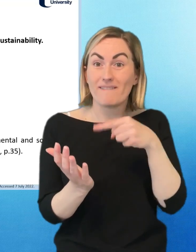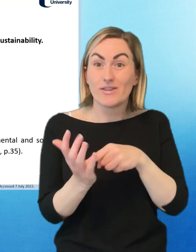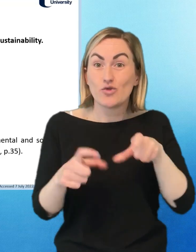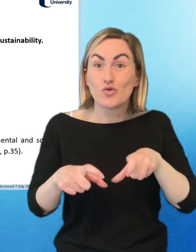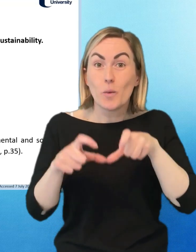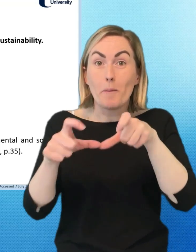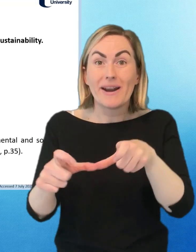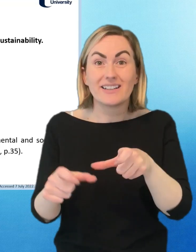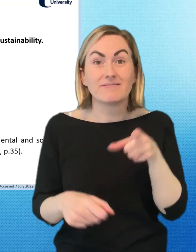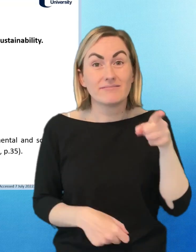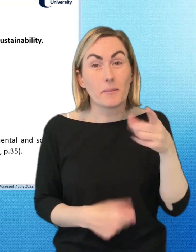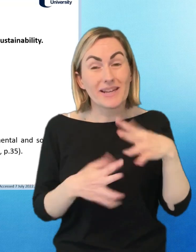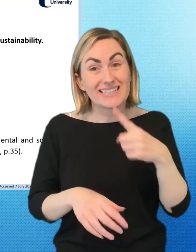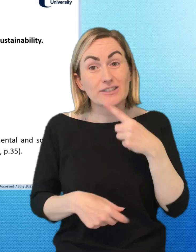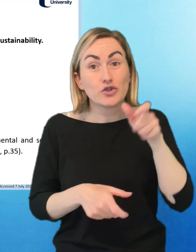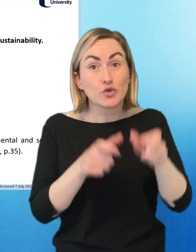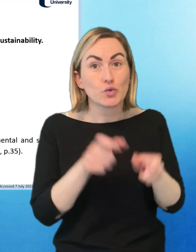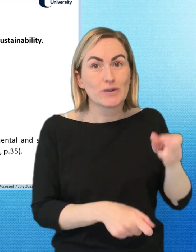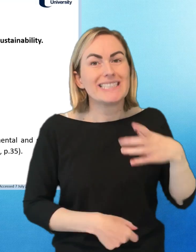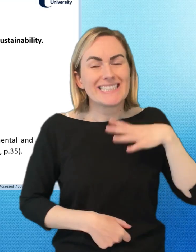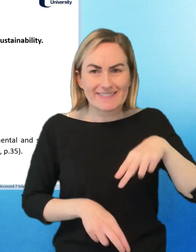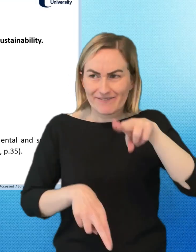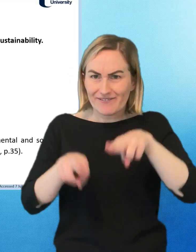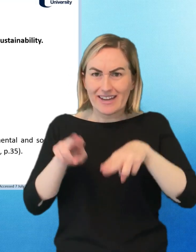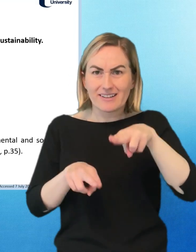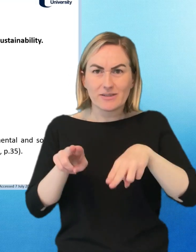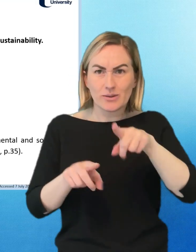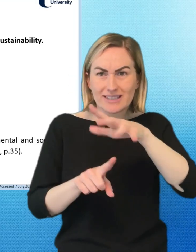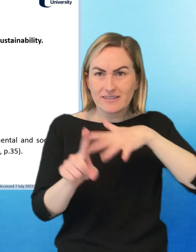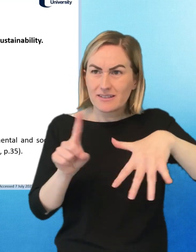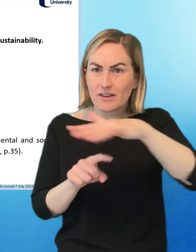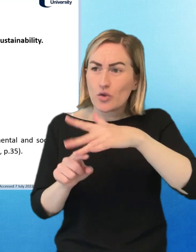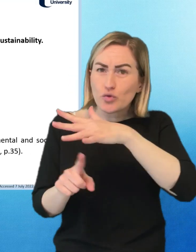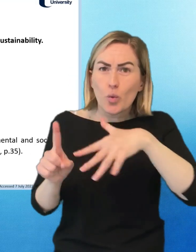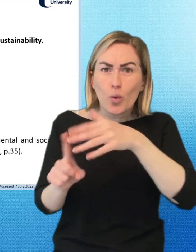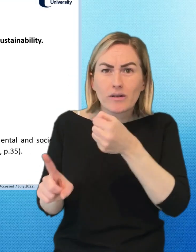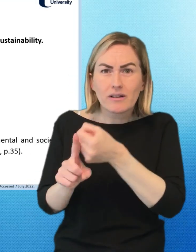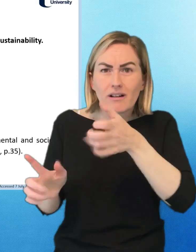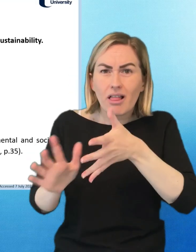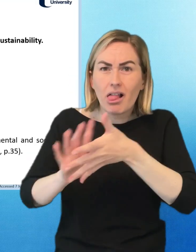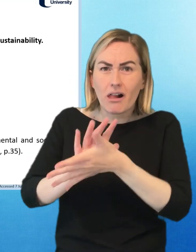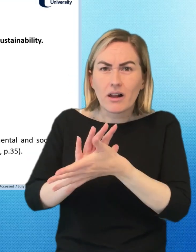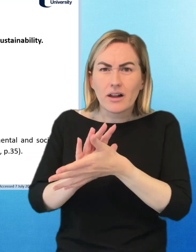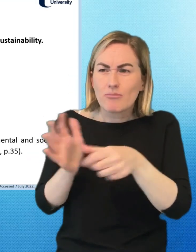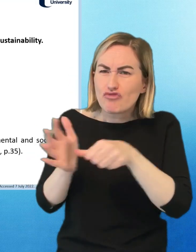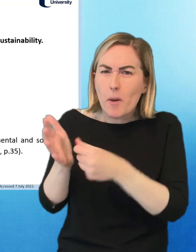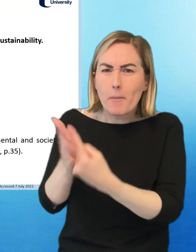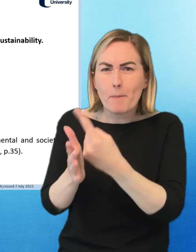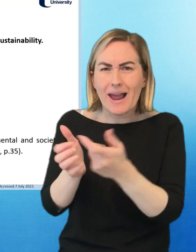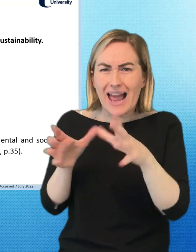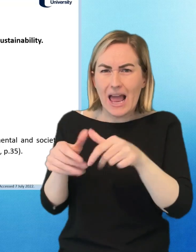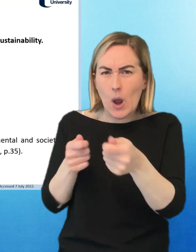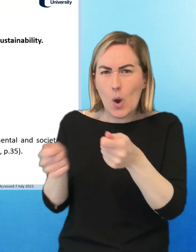the environmental and societal impact of solutions to complex problems and to minimize adverse